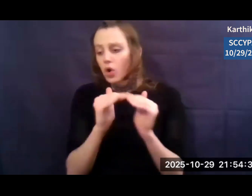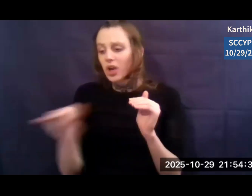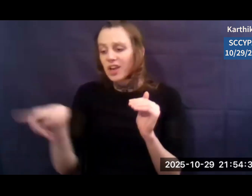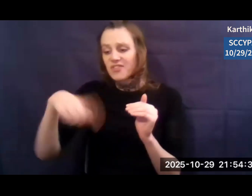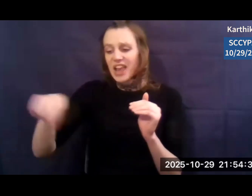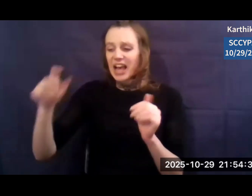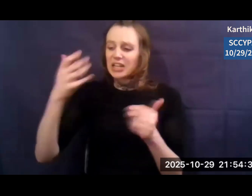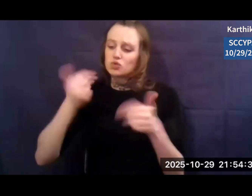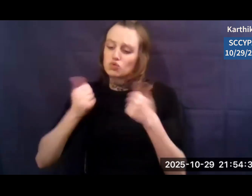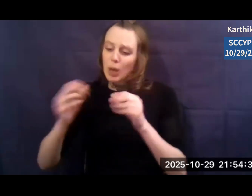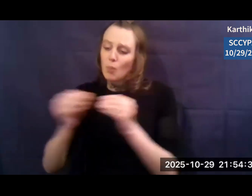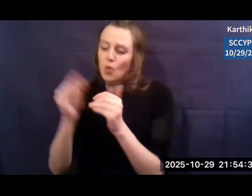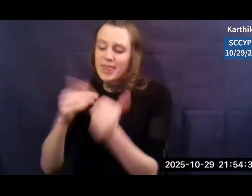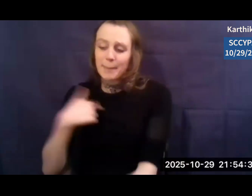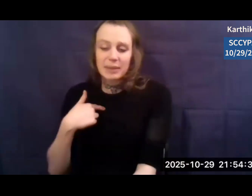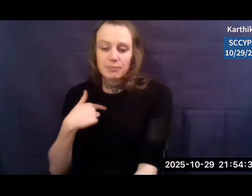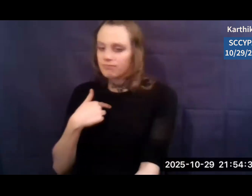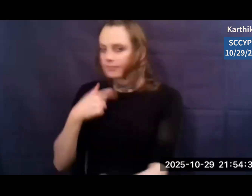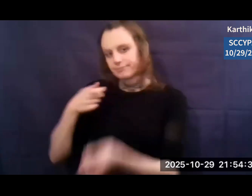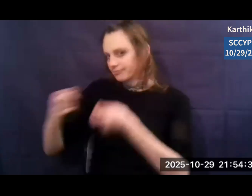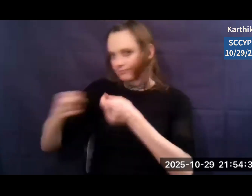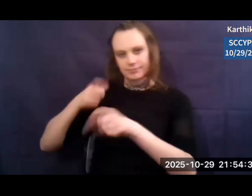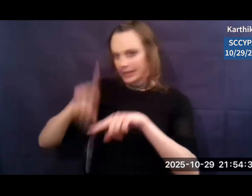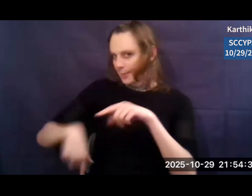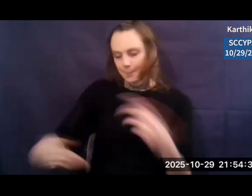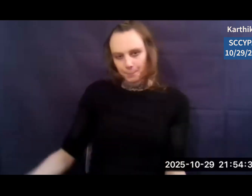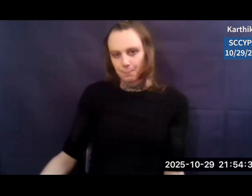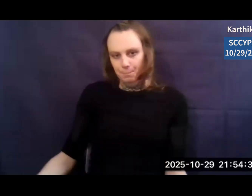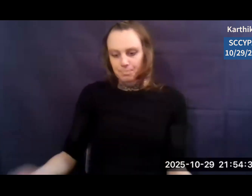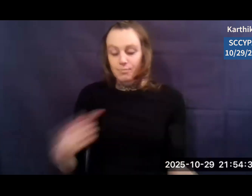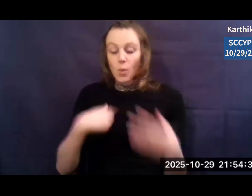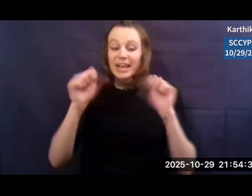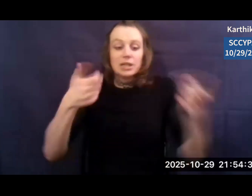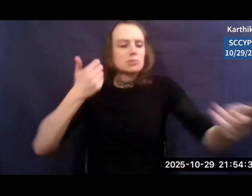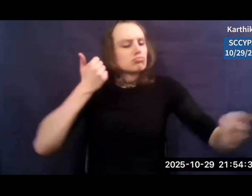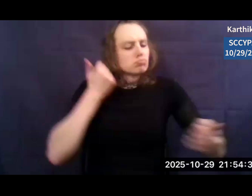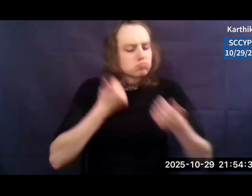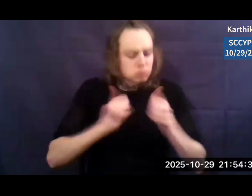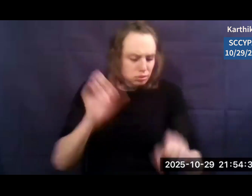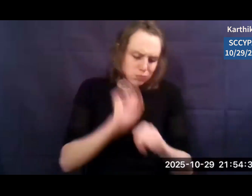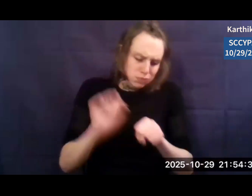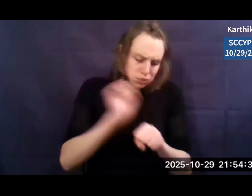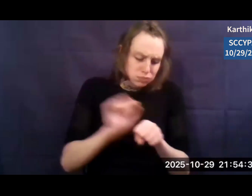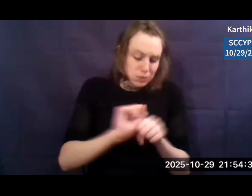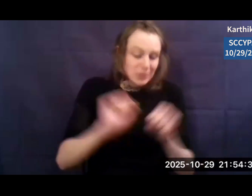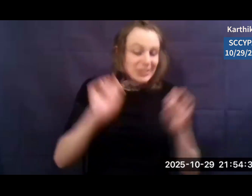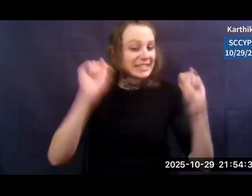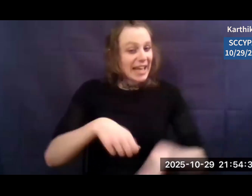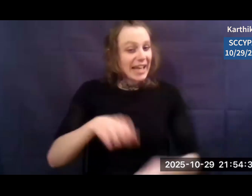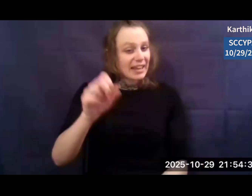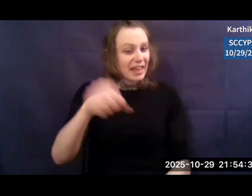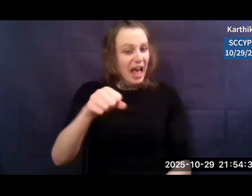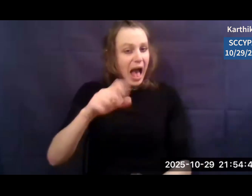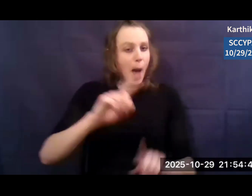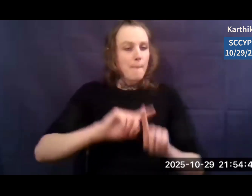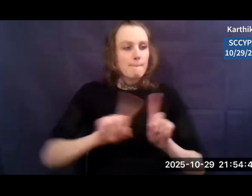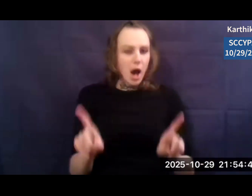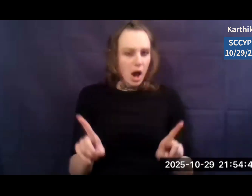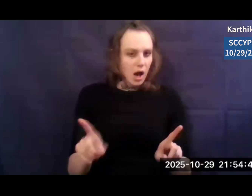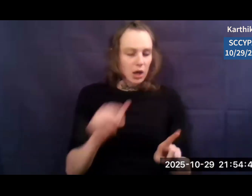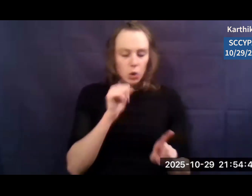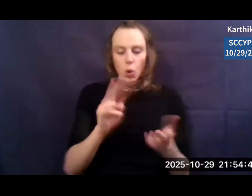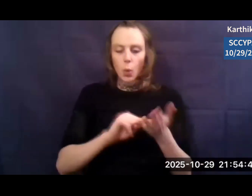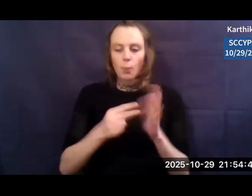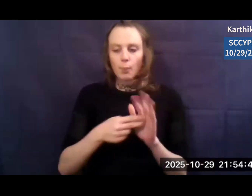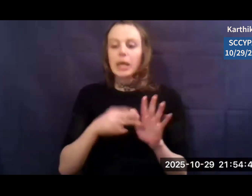go in and like, try hard and all that stuff. But that doesn't necessarily mean that the outcome is going to like go my